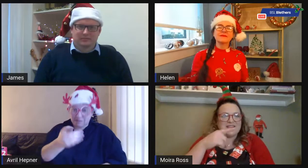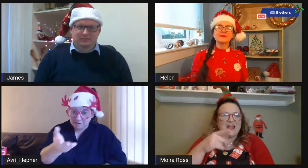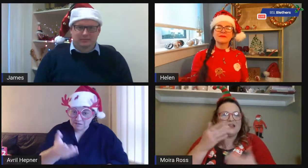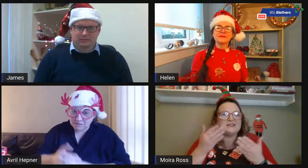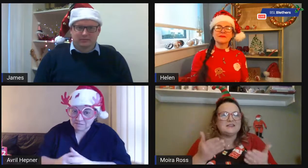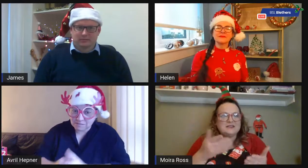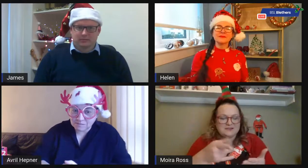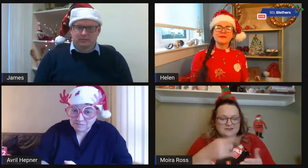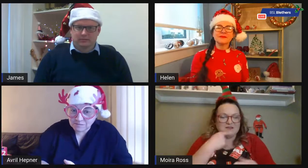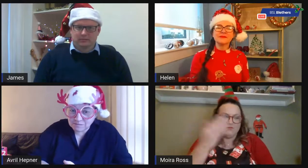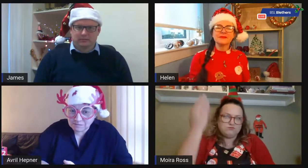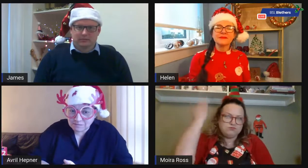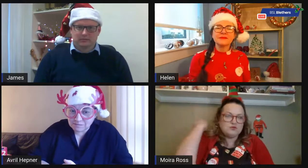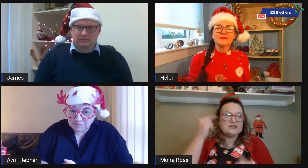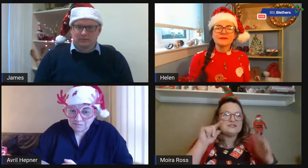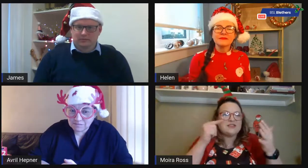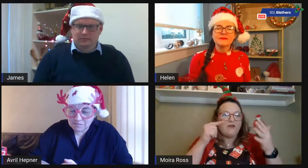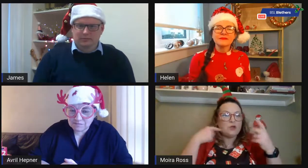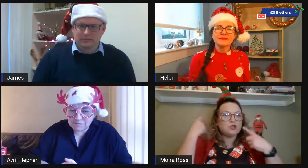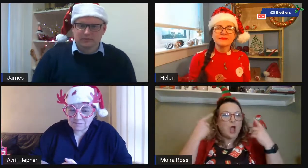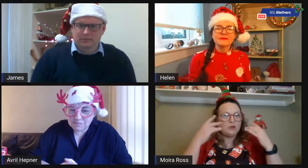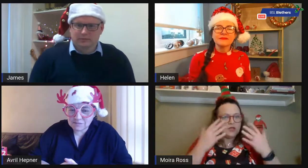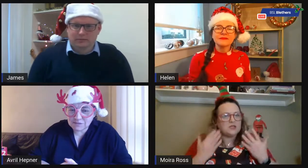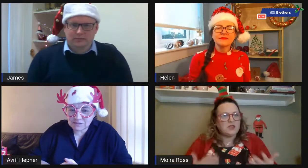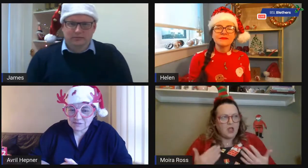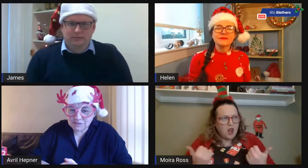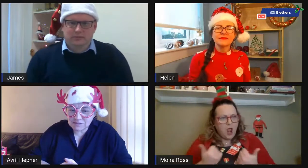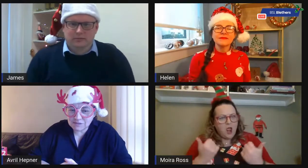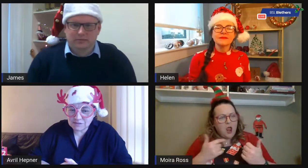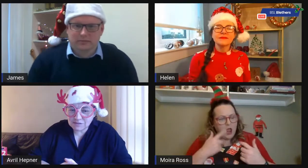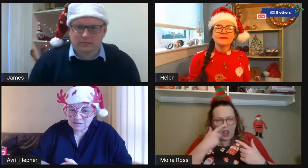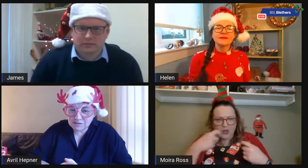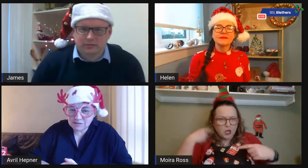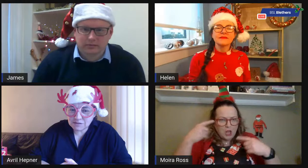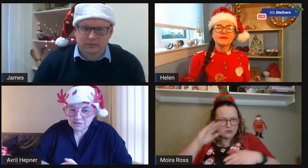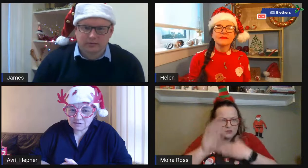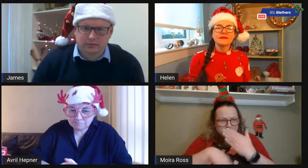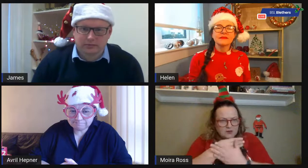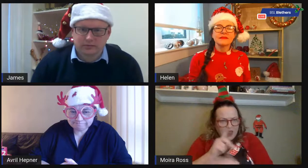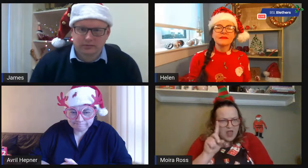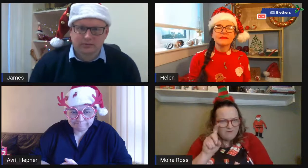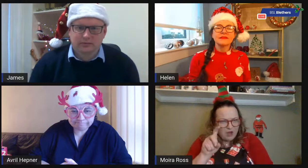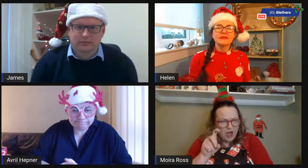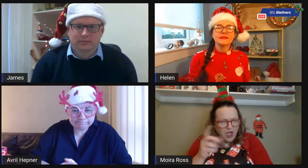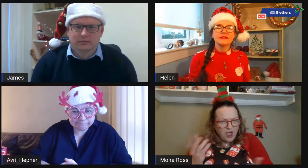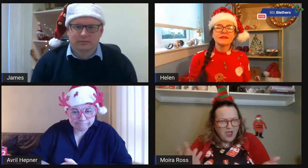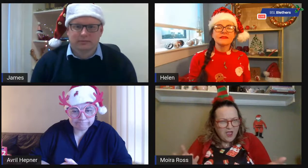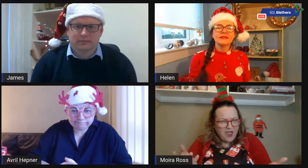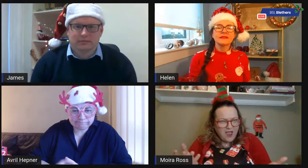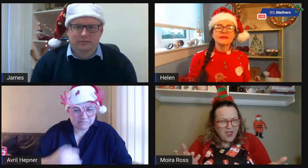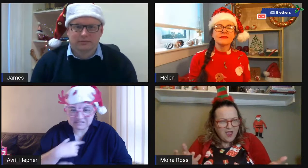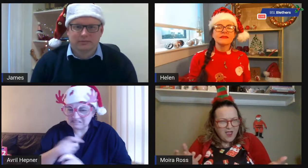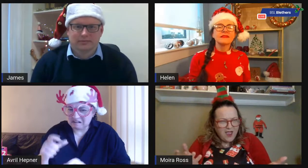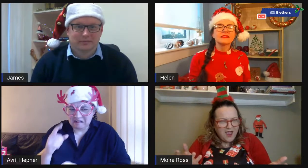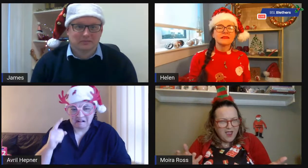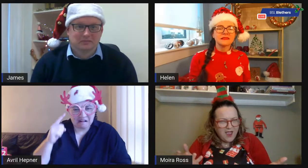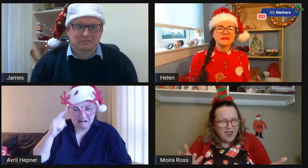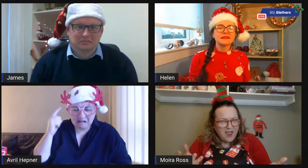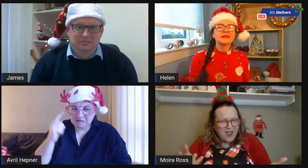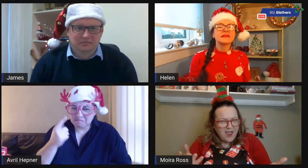Interesting. Well, I can think back at 7 o'clock. That's right, when we were young. No noise. Now it's up to